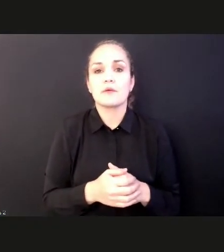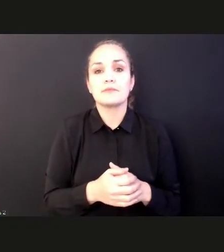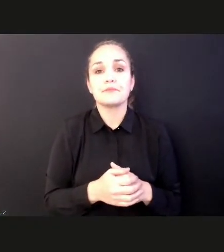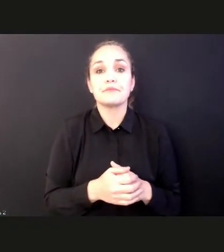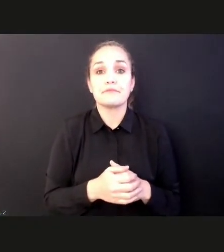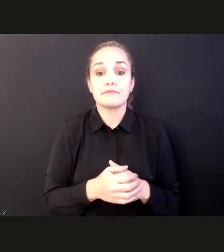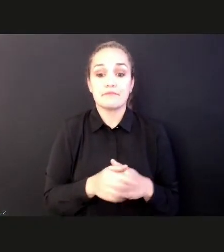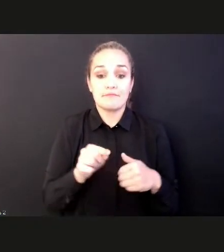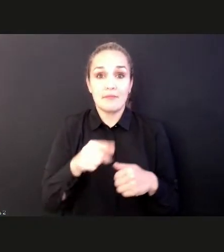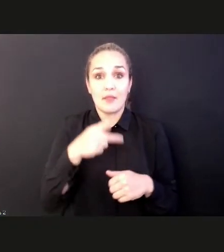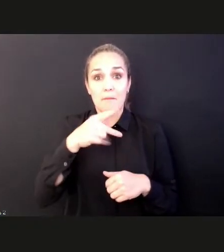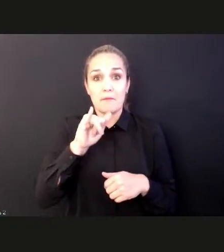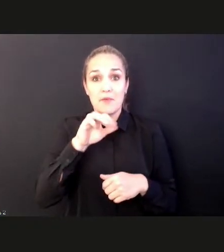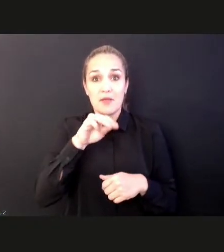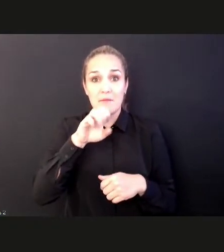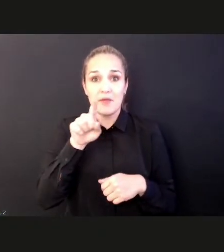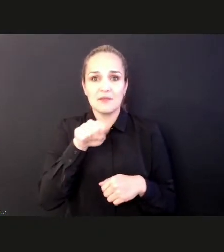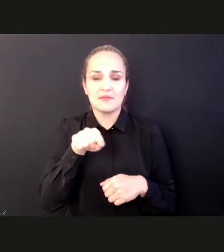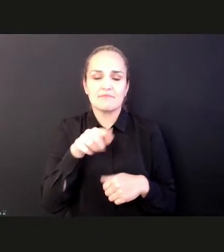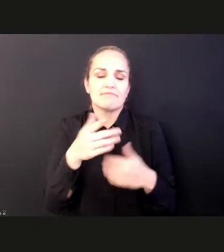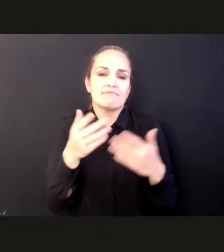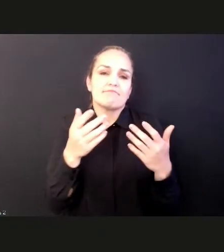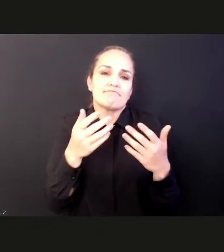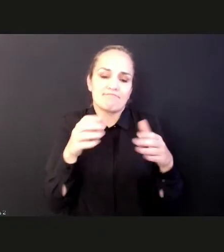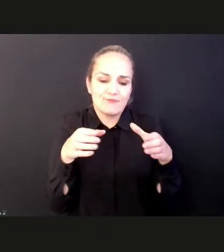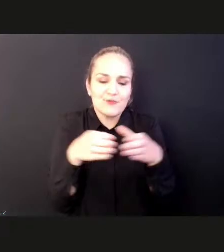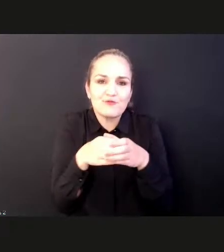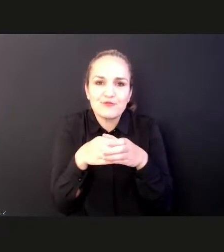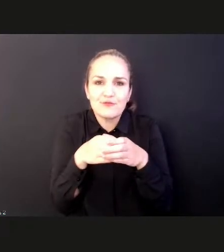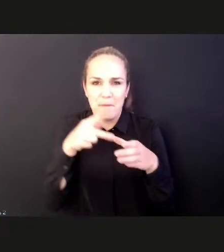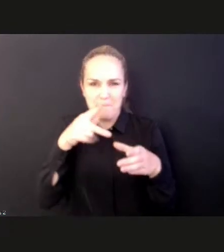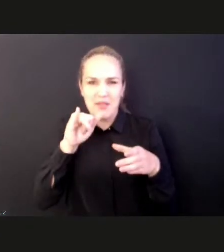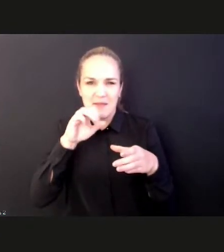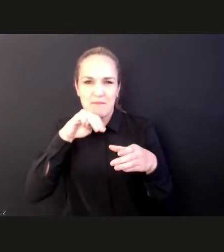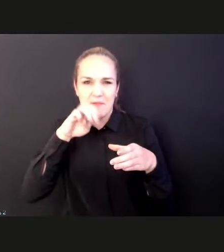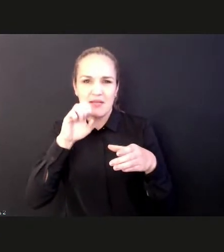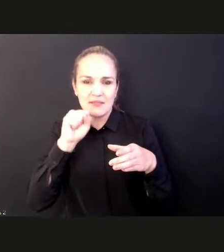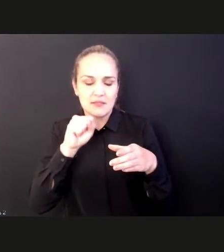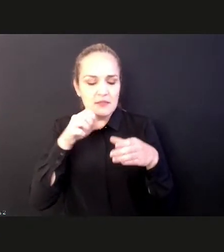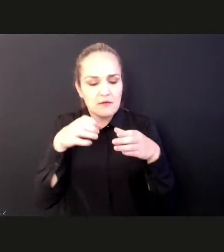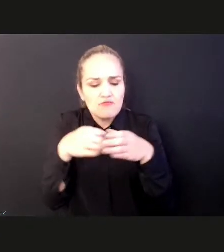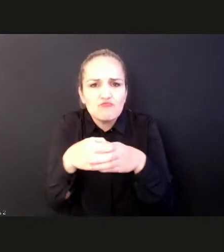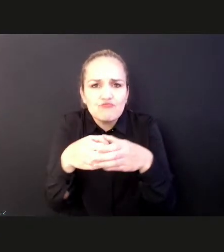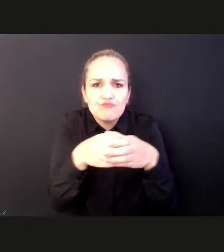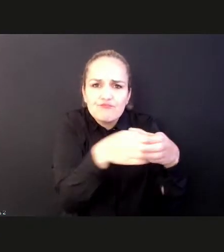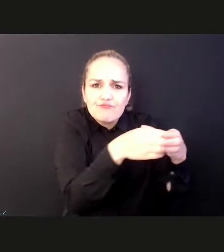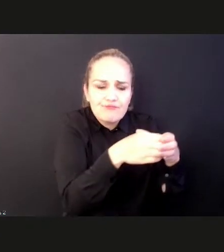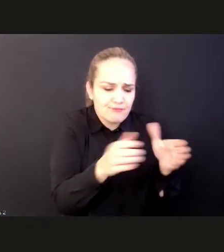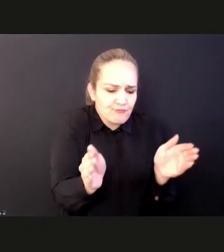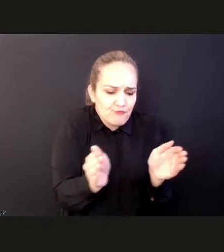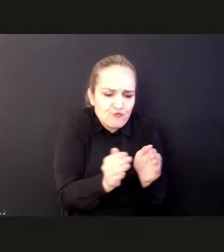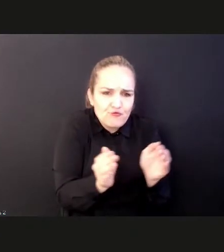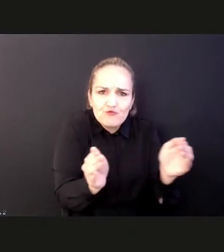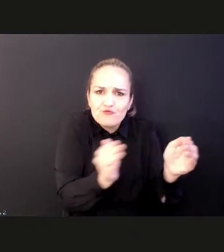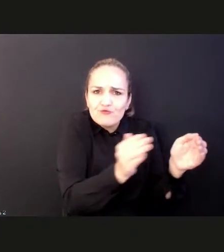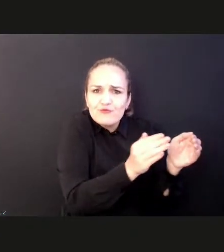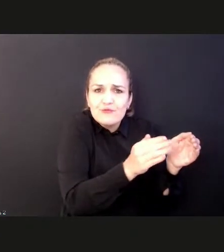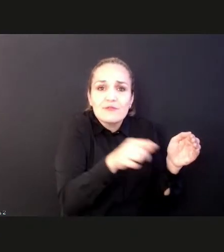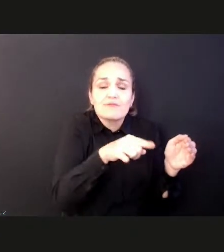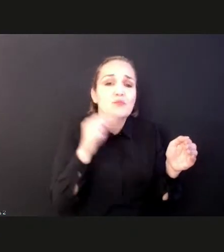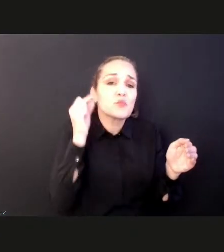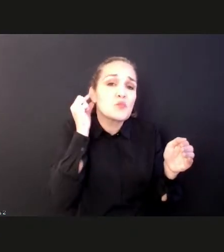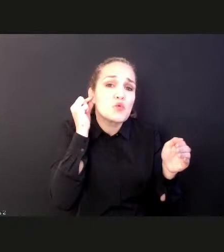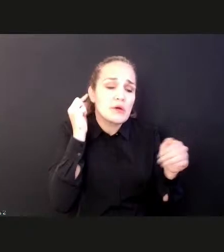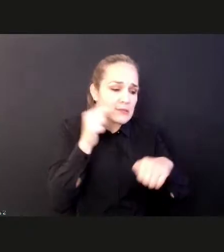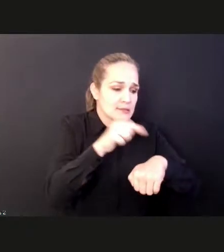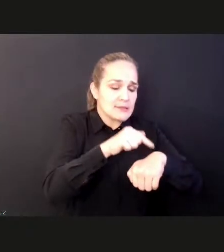to innovate, to learn. This affects especially women who undertake a higher proportion of unpaid care work in